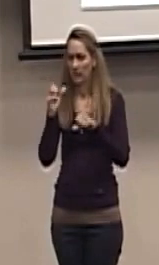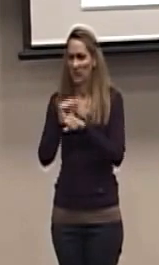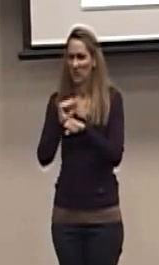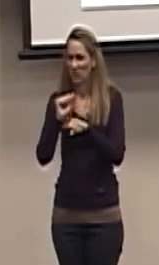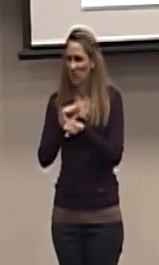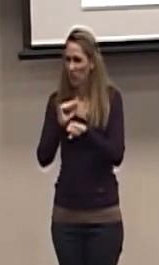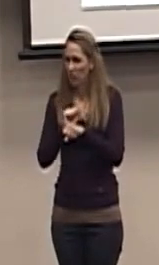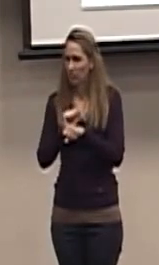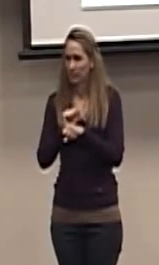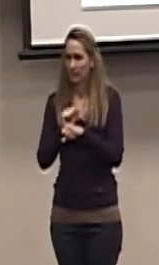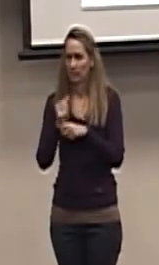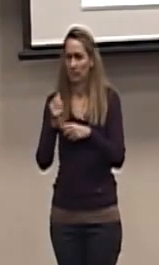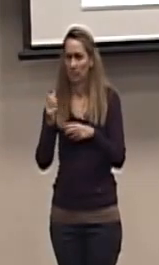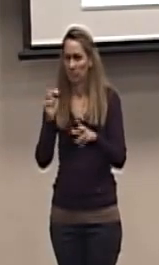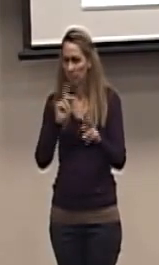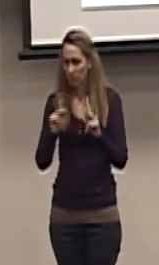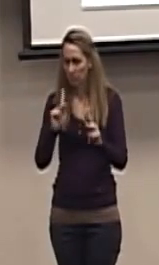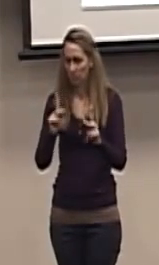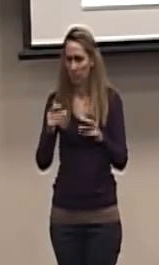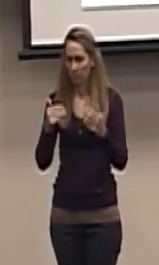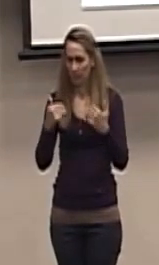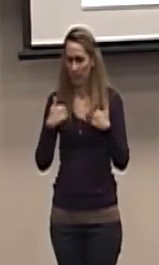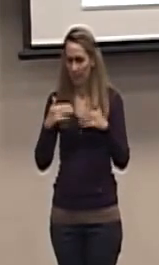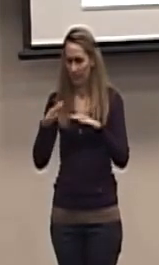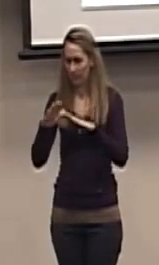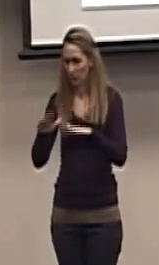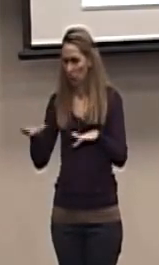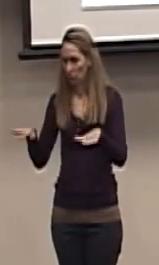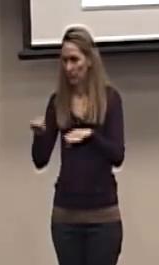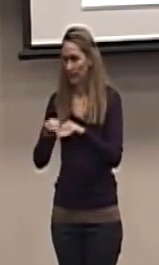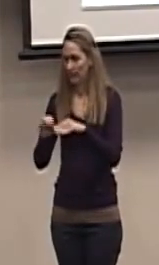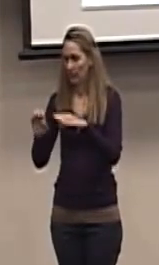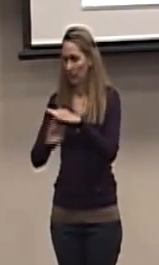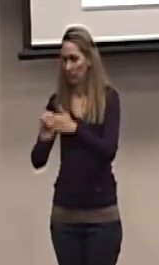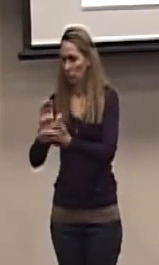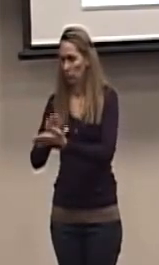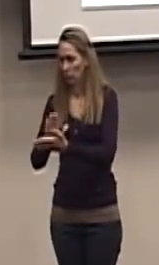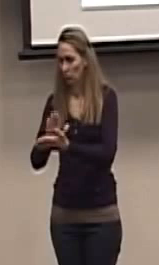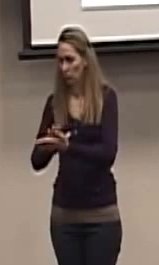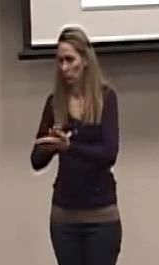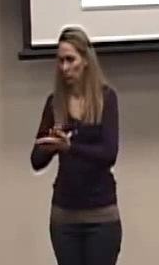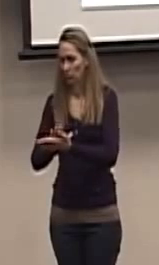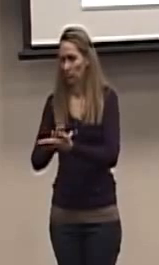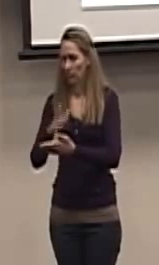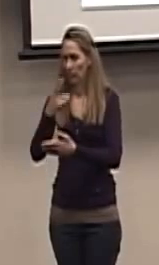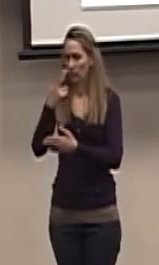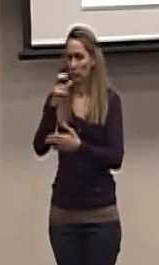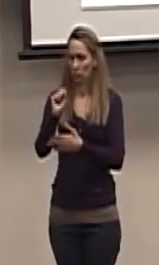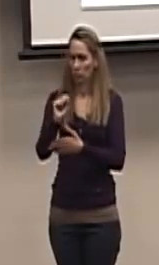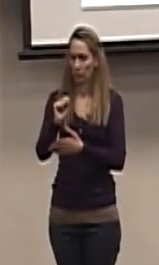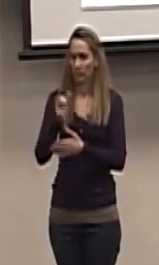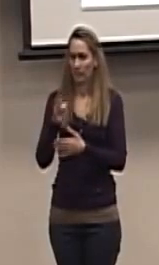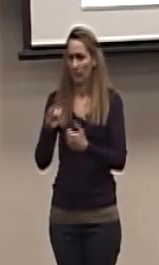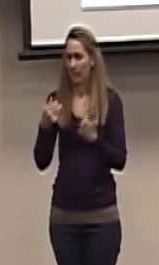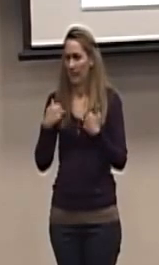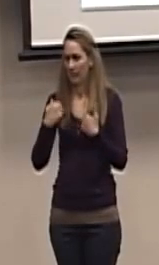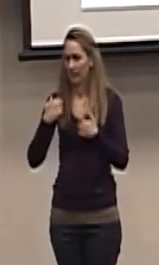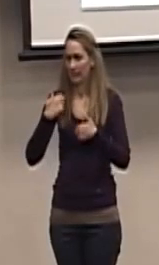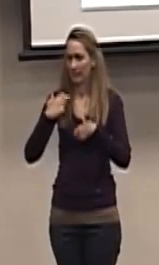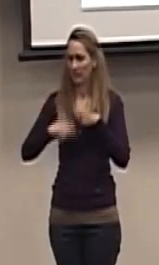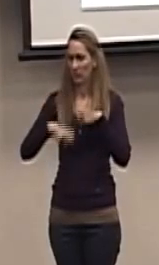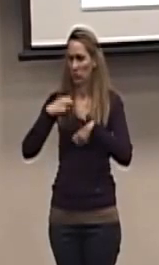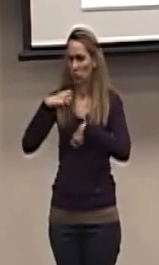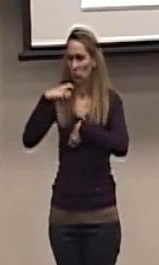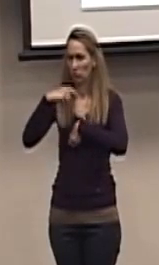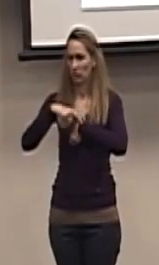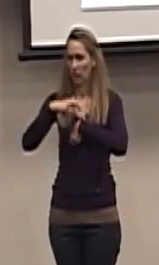And people who have their children completing secondary school, that is high school, are having it difficult to support